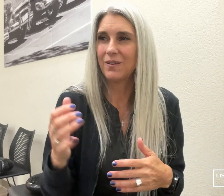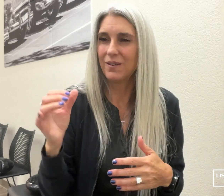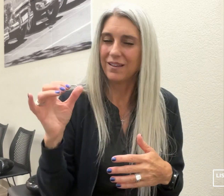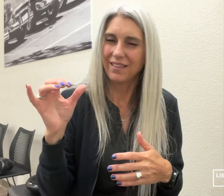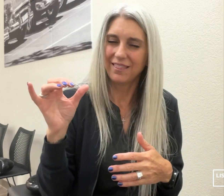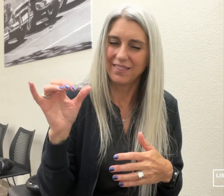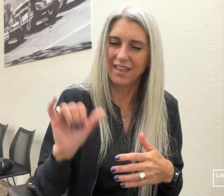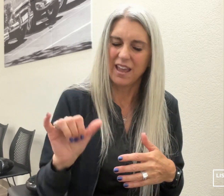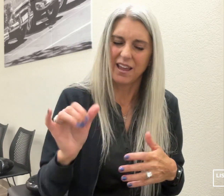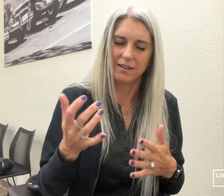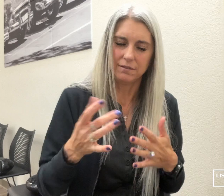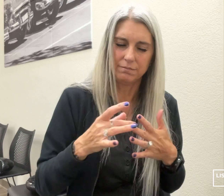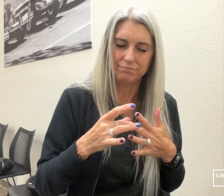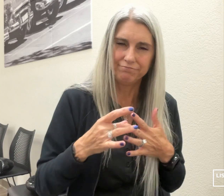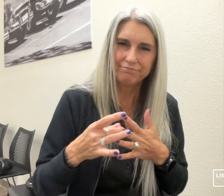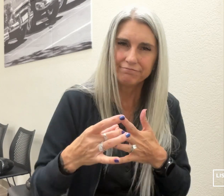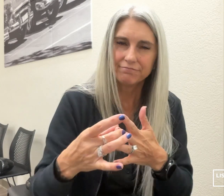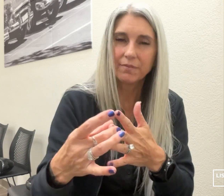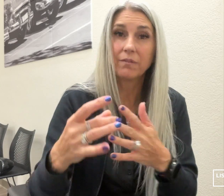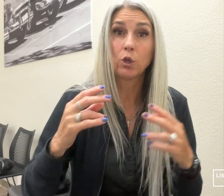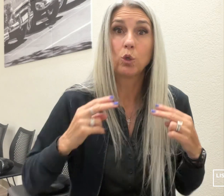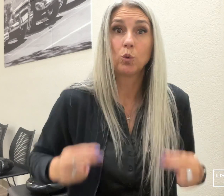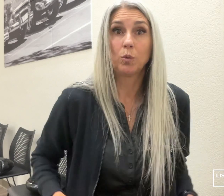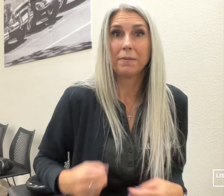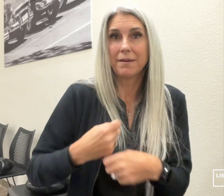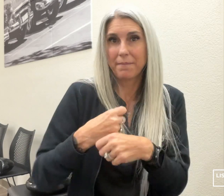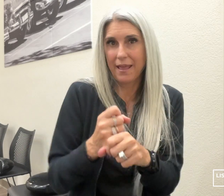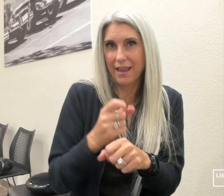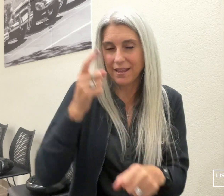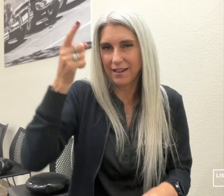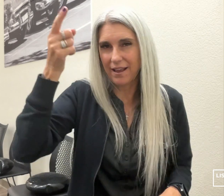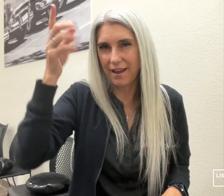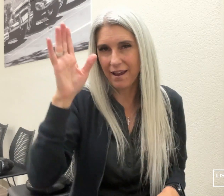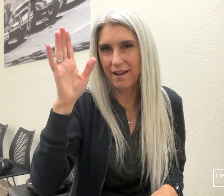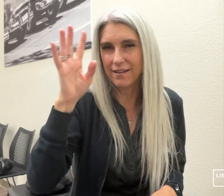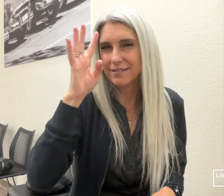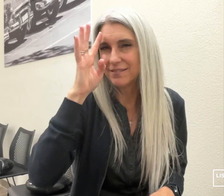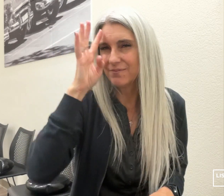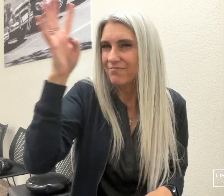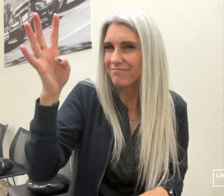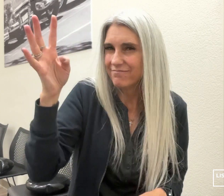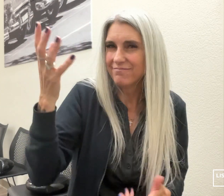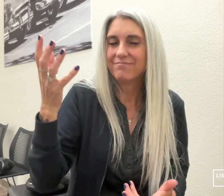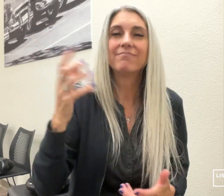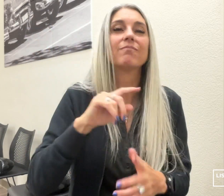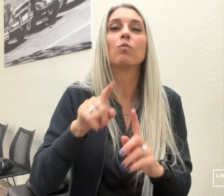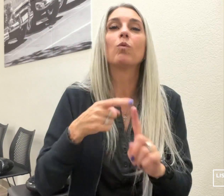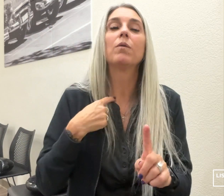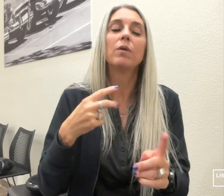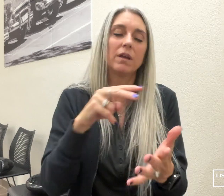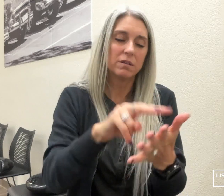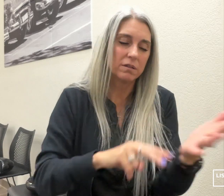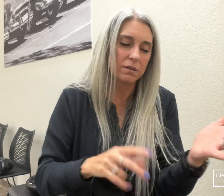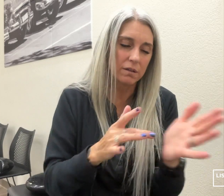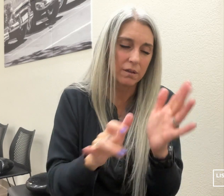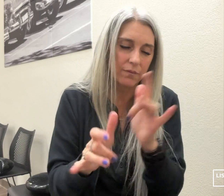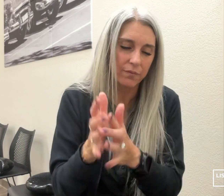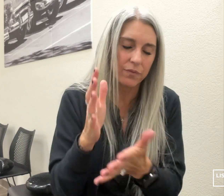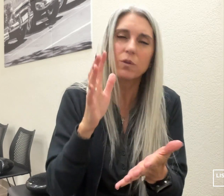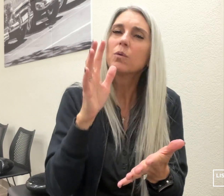which paves the way for human-made gods. When we look at the Bible and we listen to what